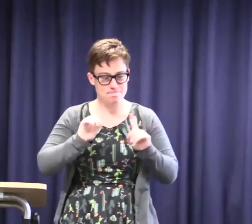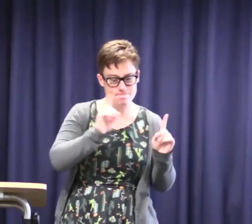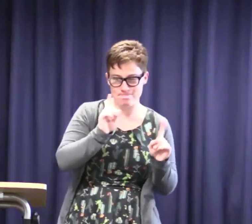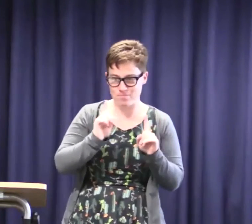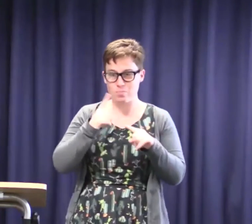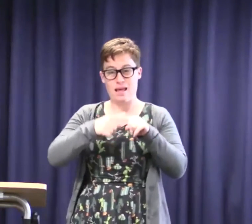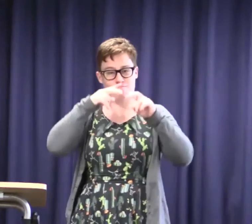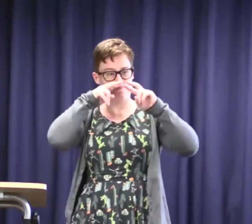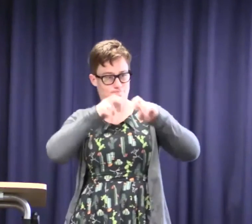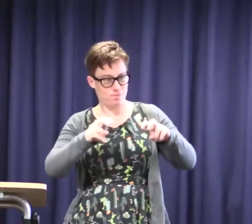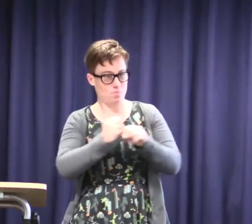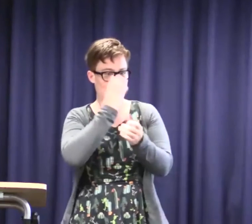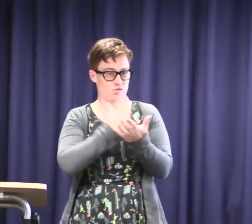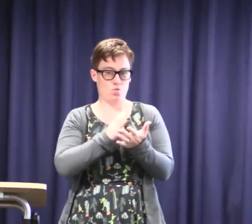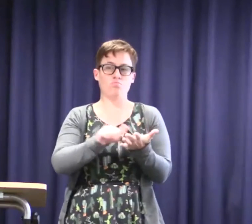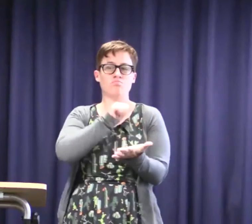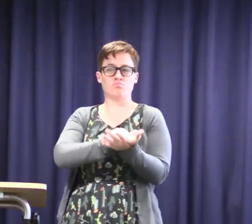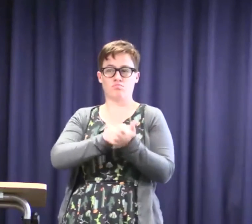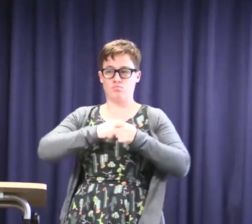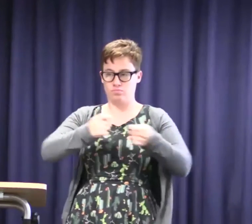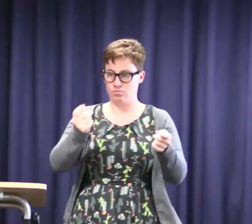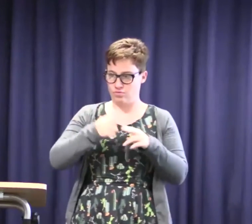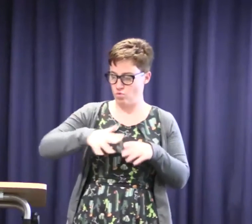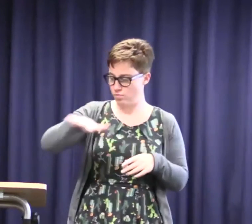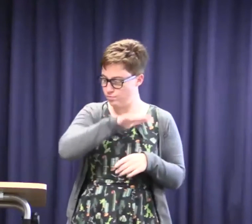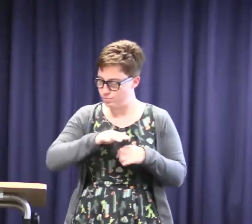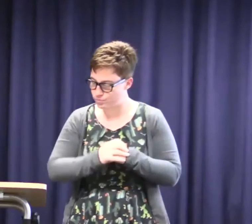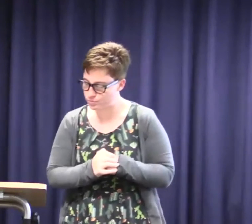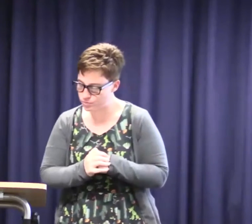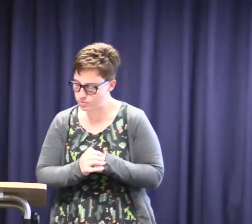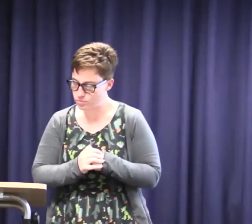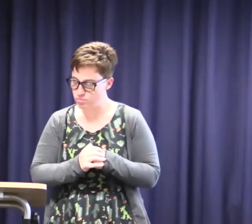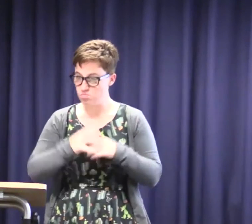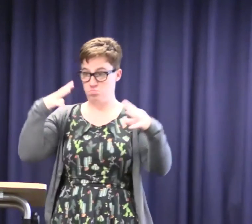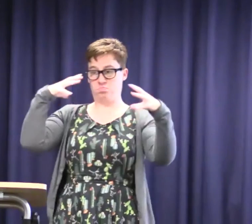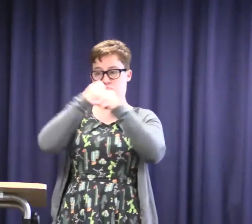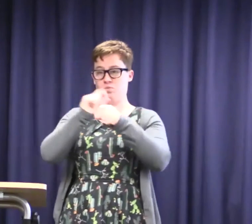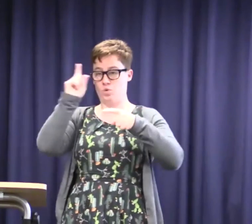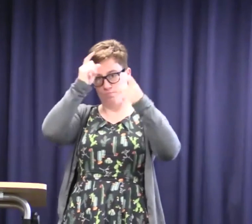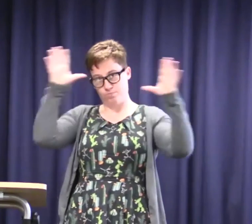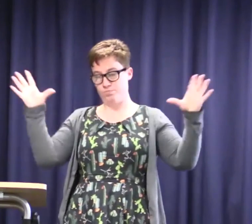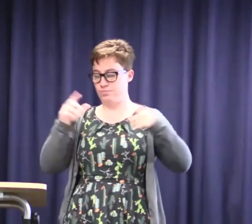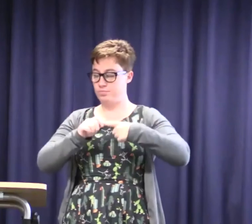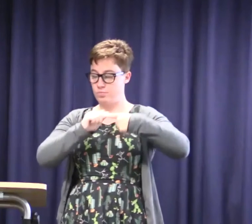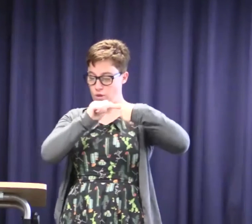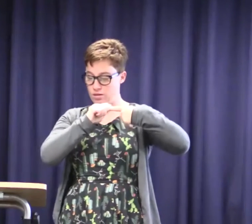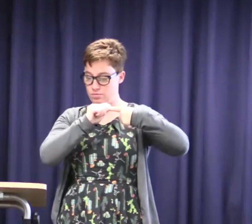The NDIA currently considers within plans any need for access to interpreting